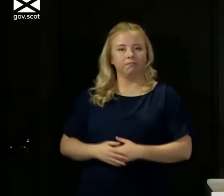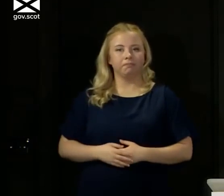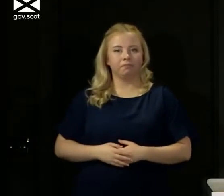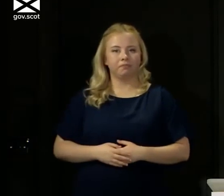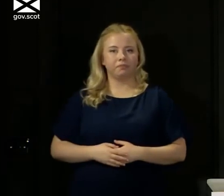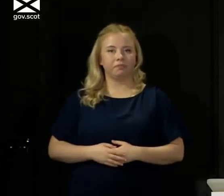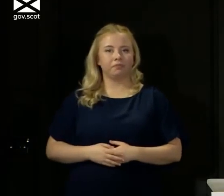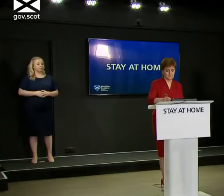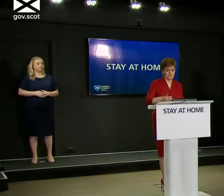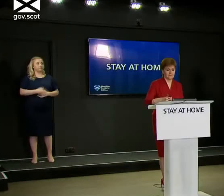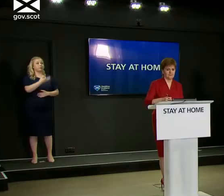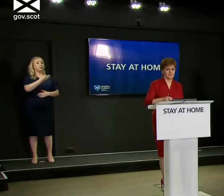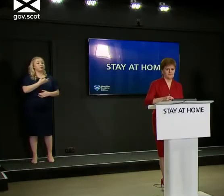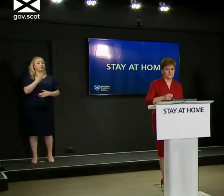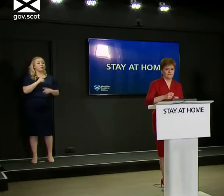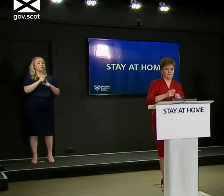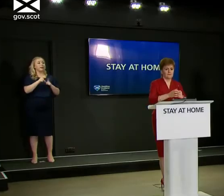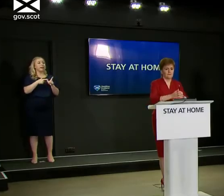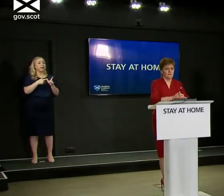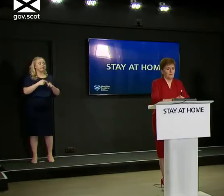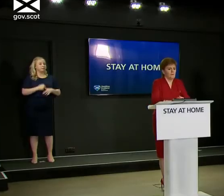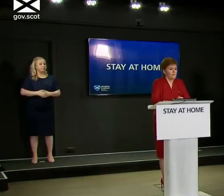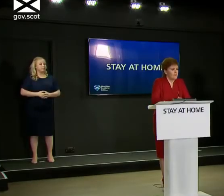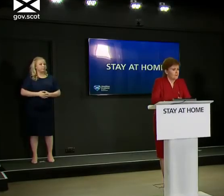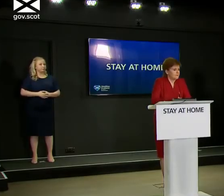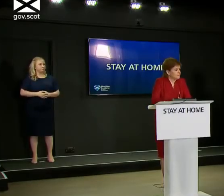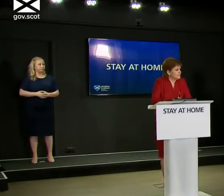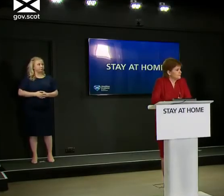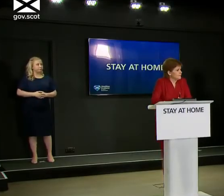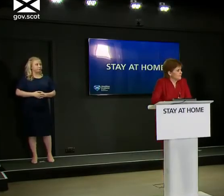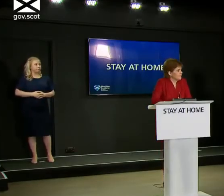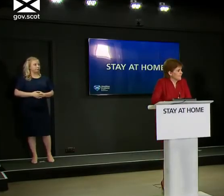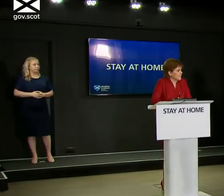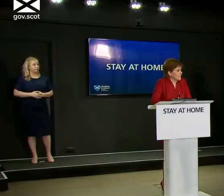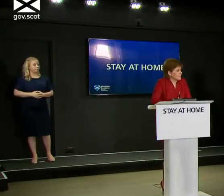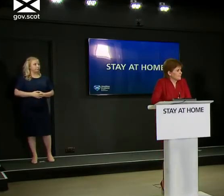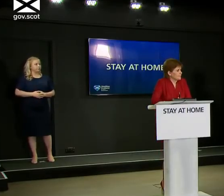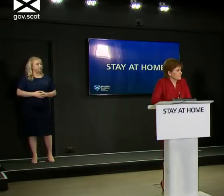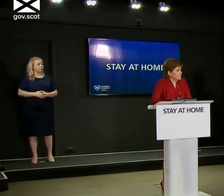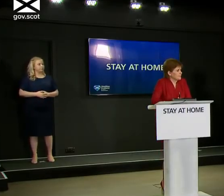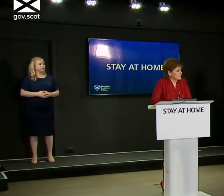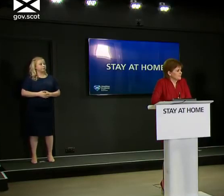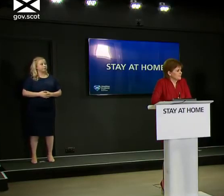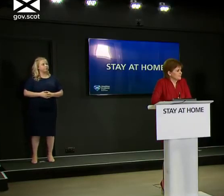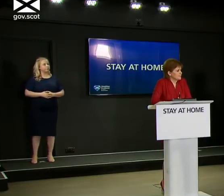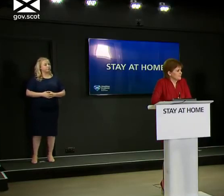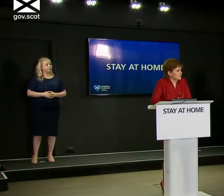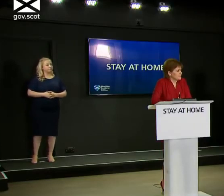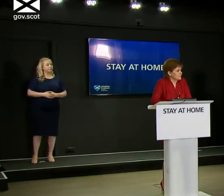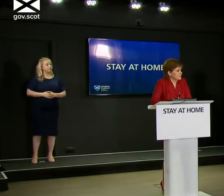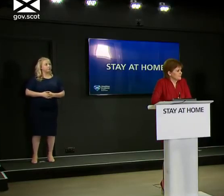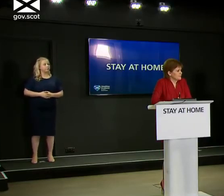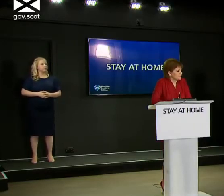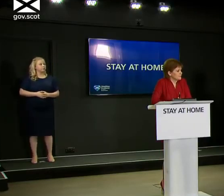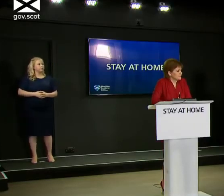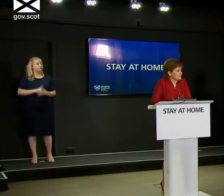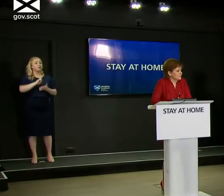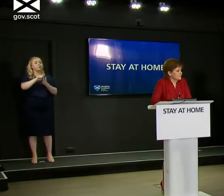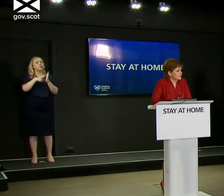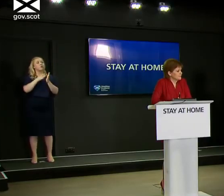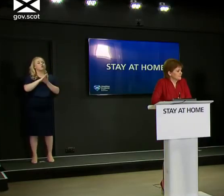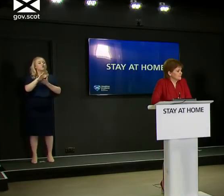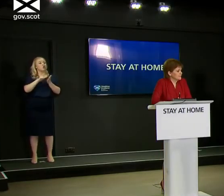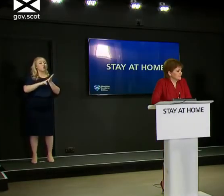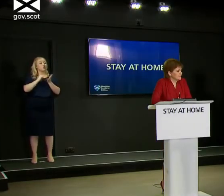Tom Eden from PA. Thank you, First Minister, and good afternoon. John Scott, the QC, the chair